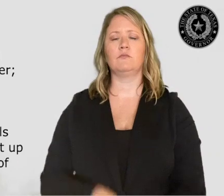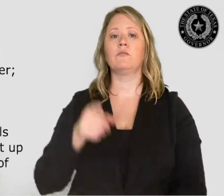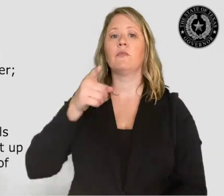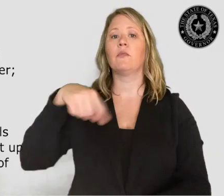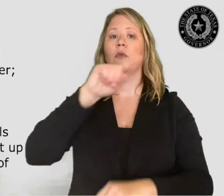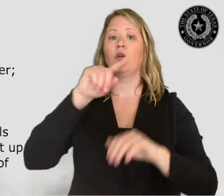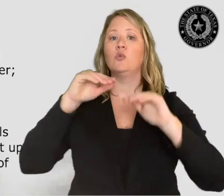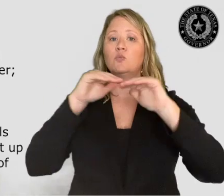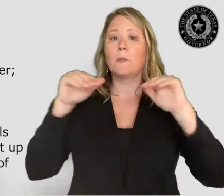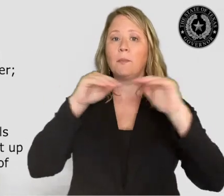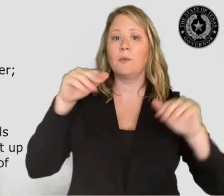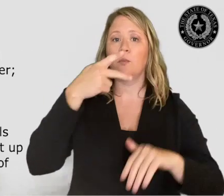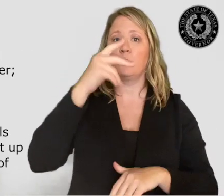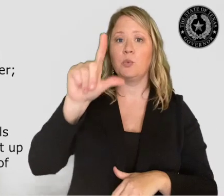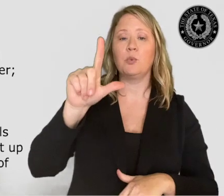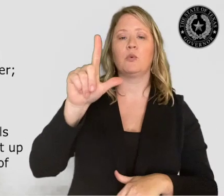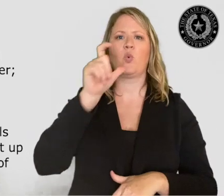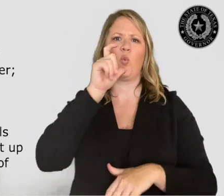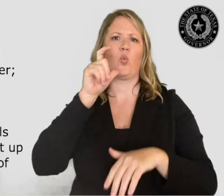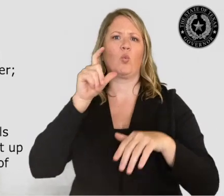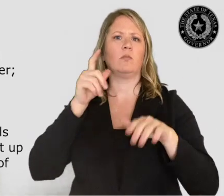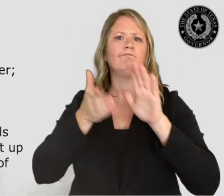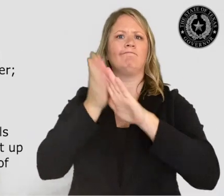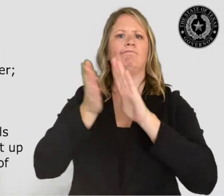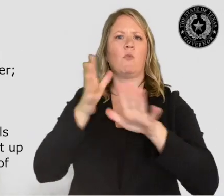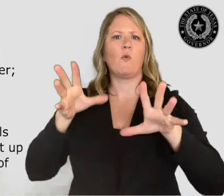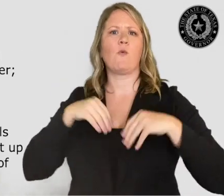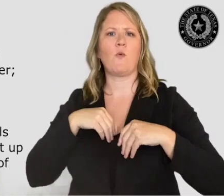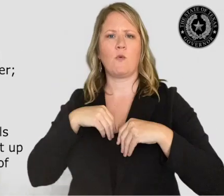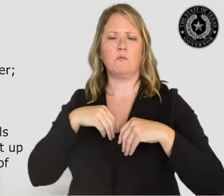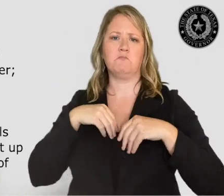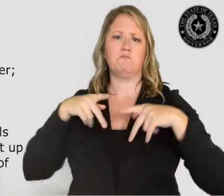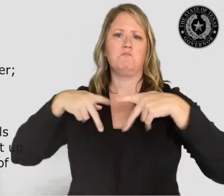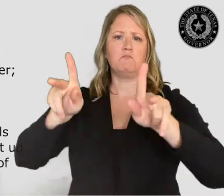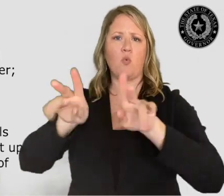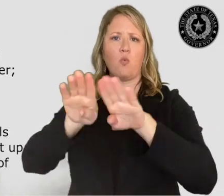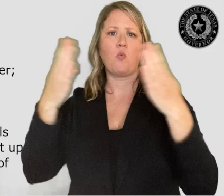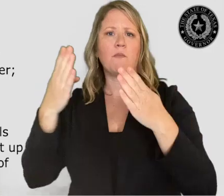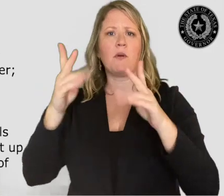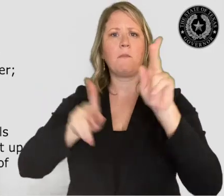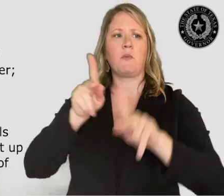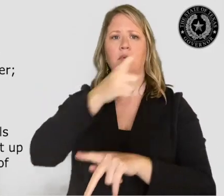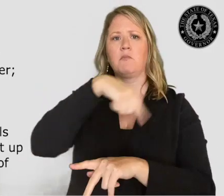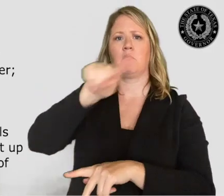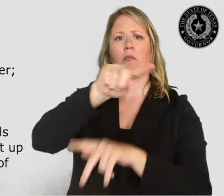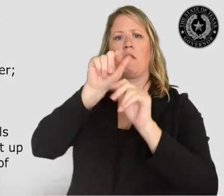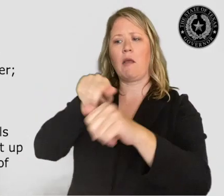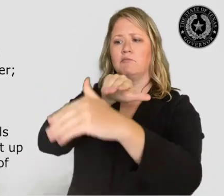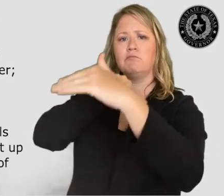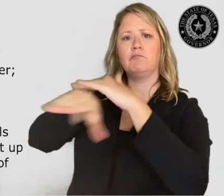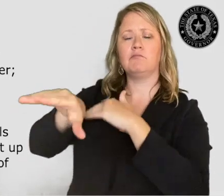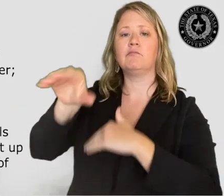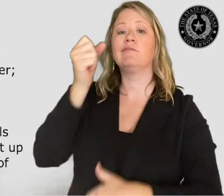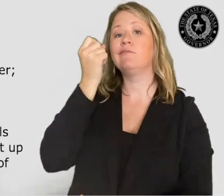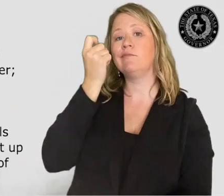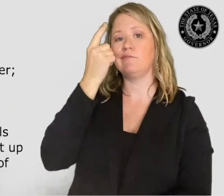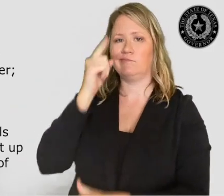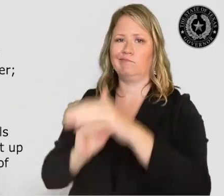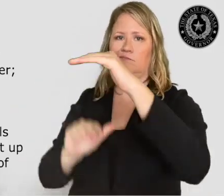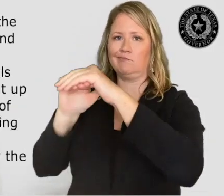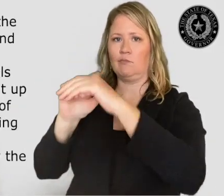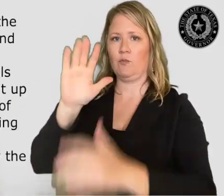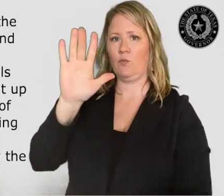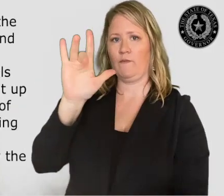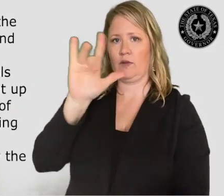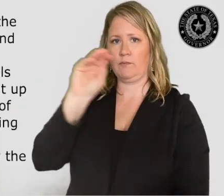Swimming pools, as determined by each pool owner, provided, however, that A. Indoor swimming pools may operate at up to 25% of the